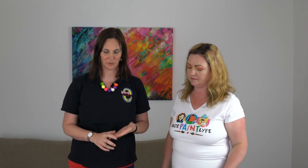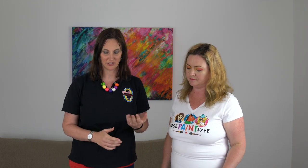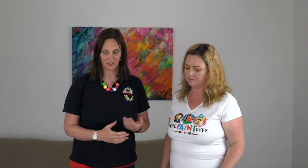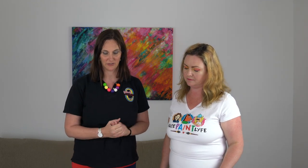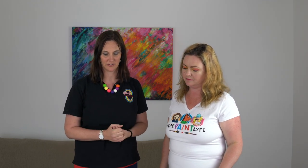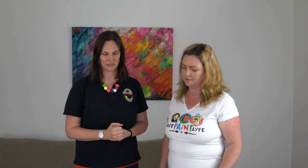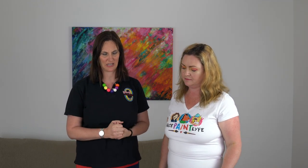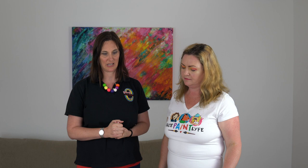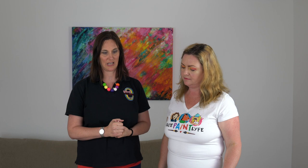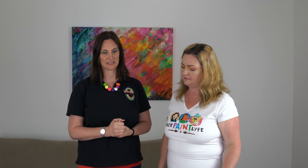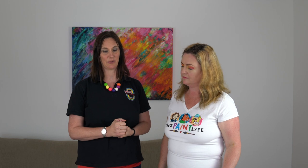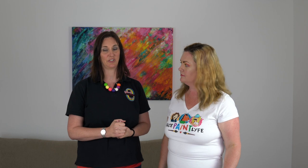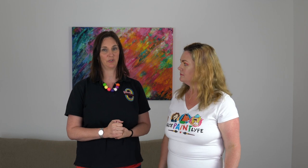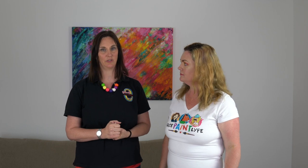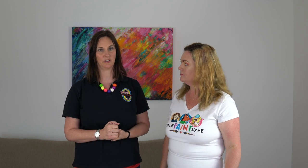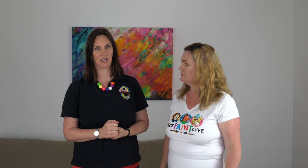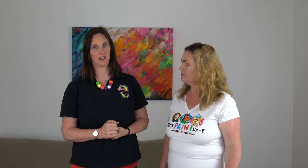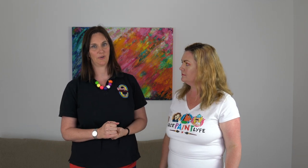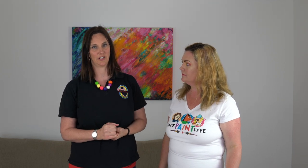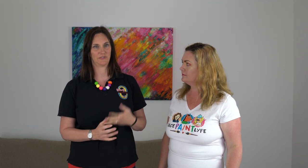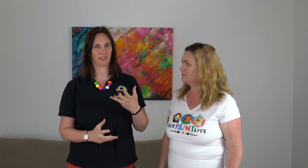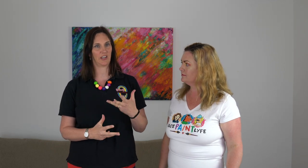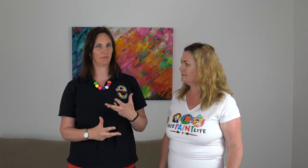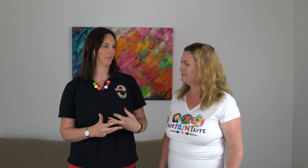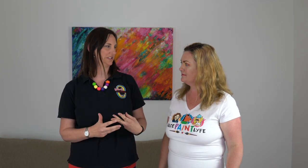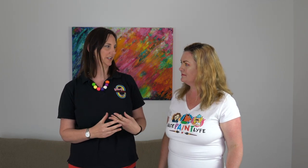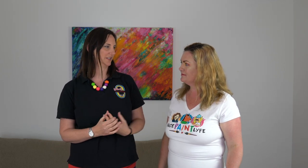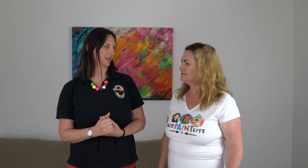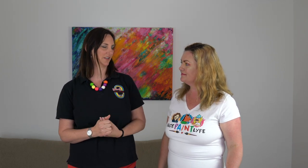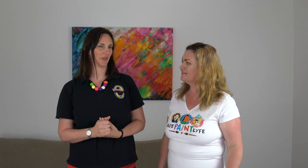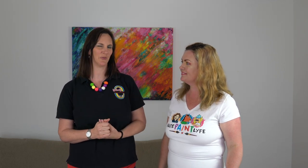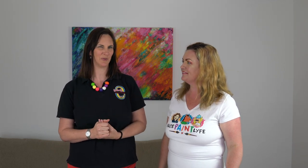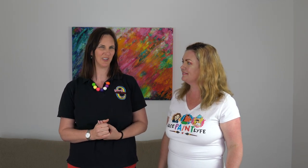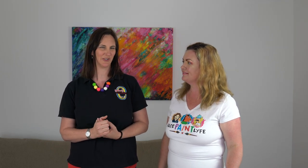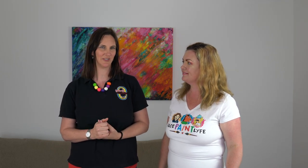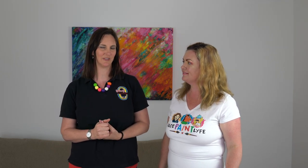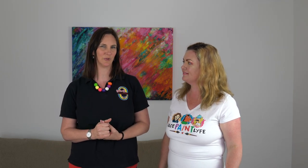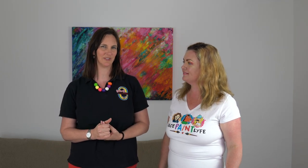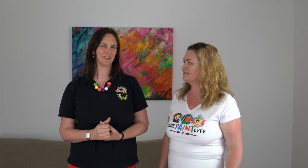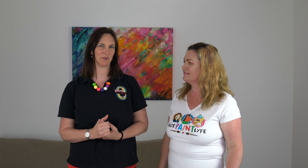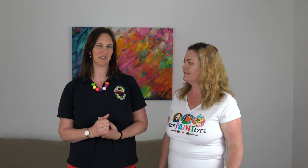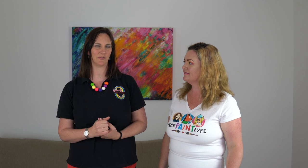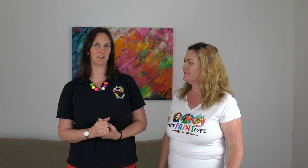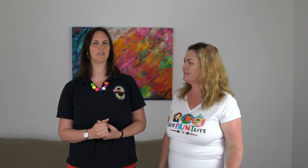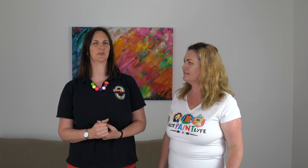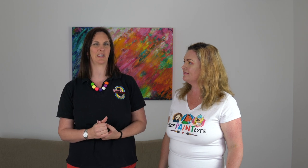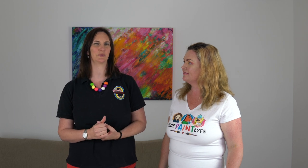wanted to learn something new. I love to keep busy, and I thought, what will I learn? I want to do something different. I'll do a